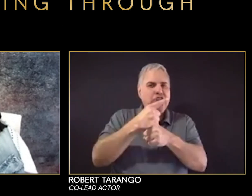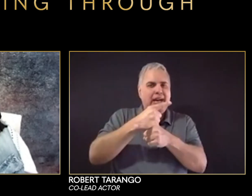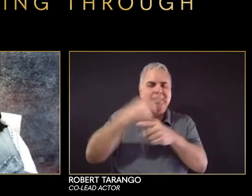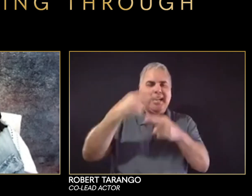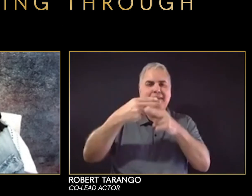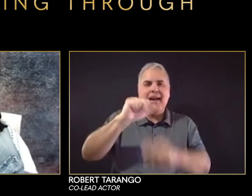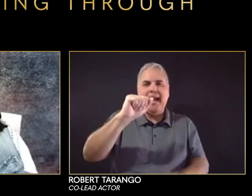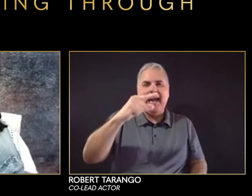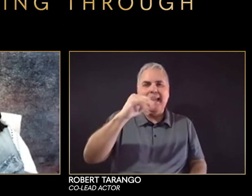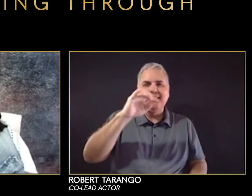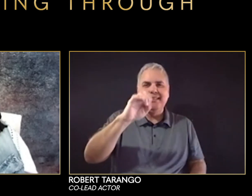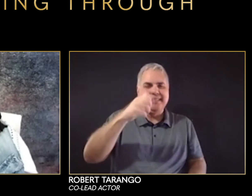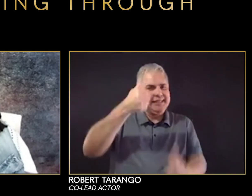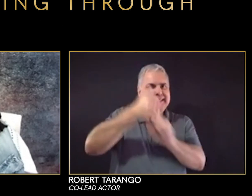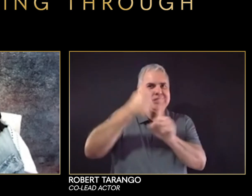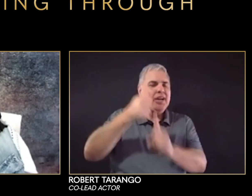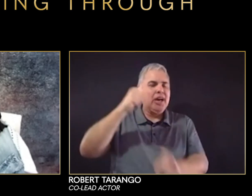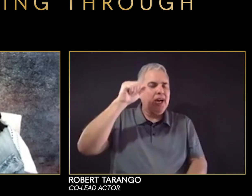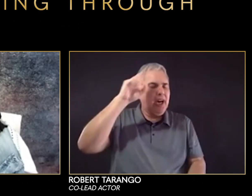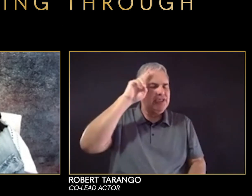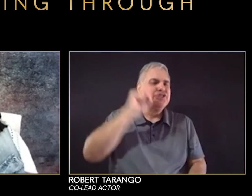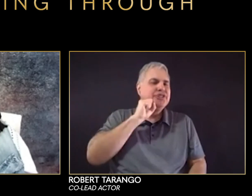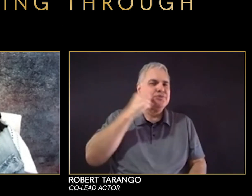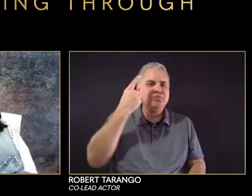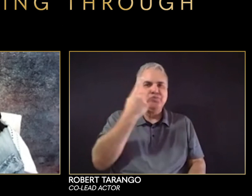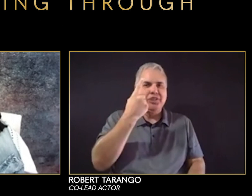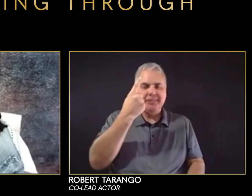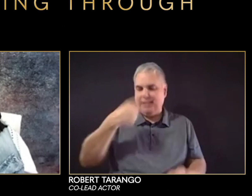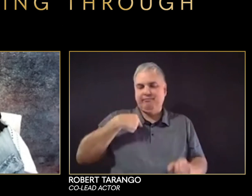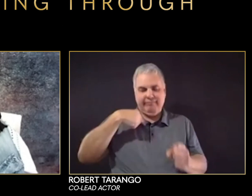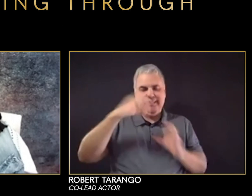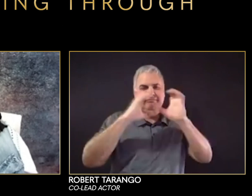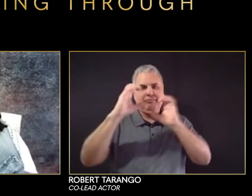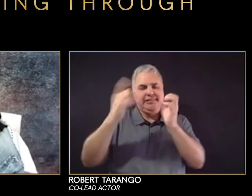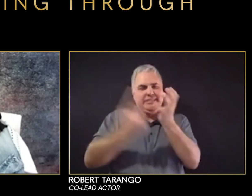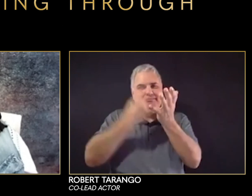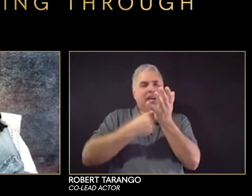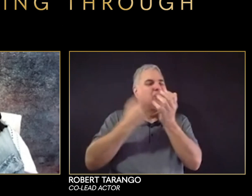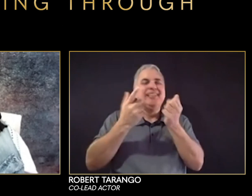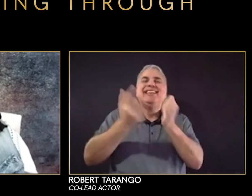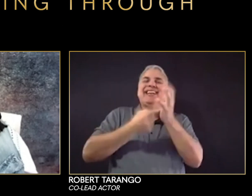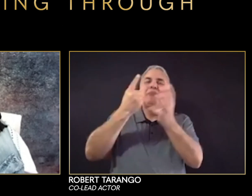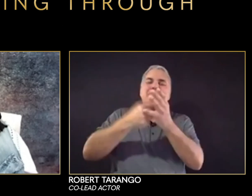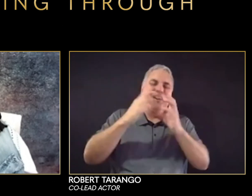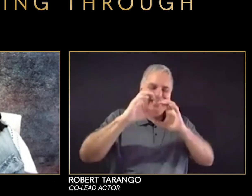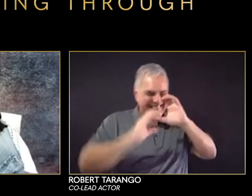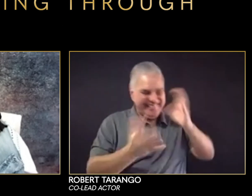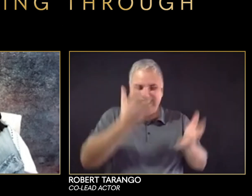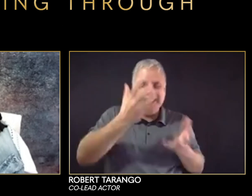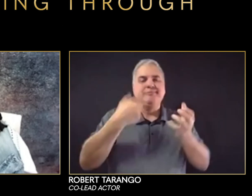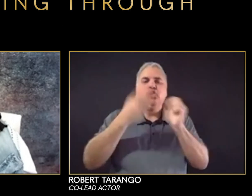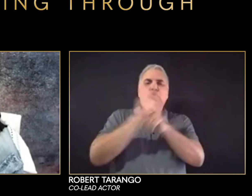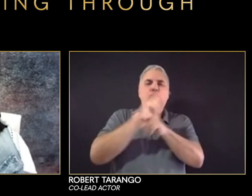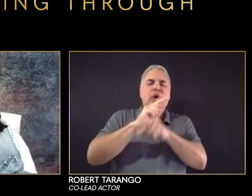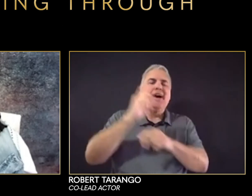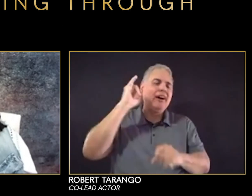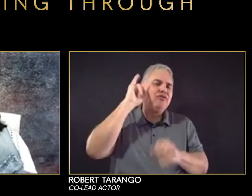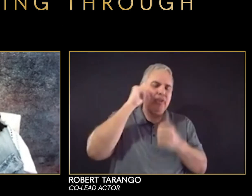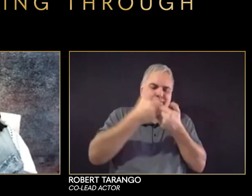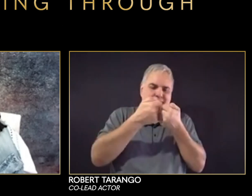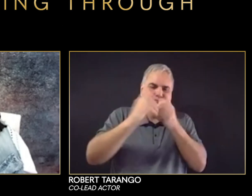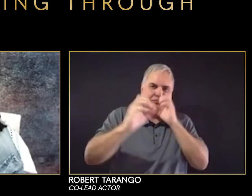can communicate with her, as well as my sister. My sister also has Usher syndrome, so that's the cause